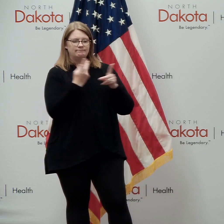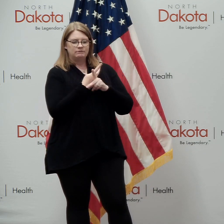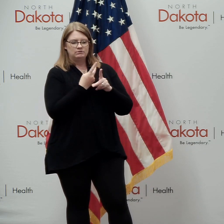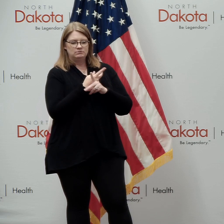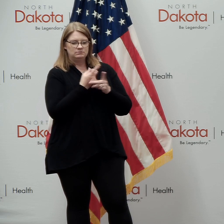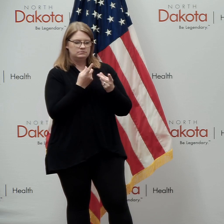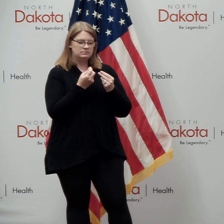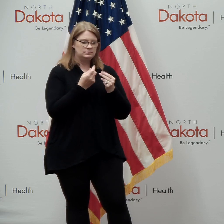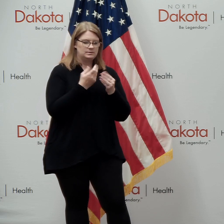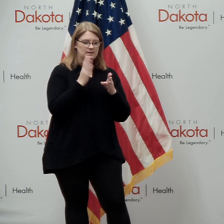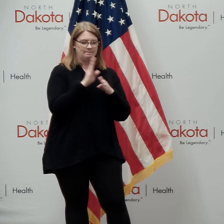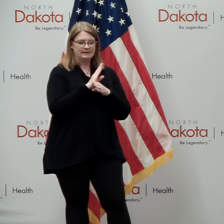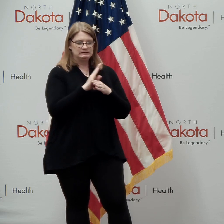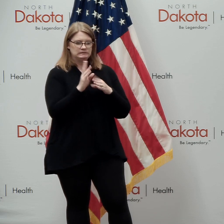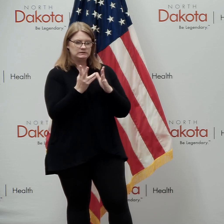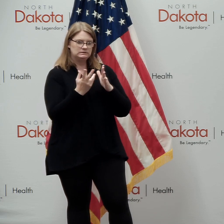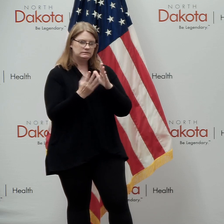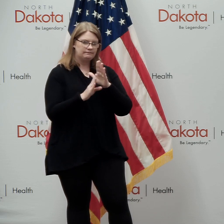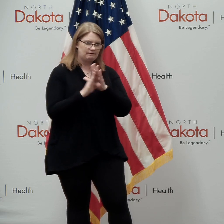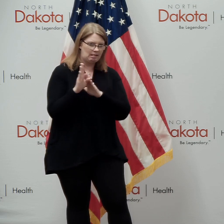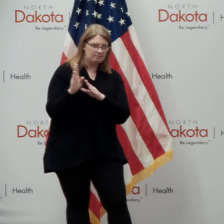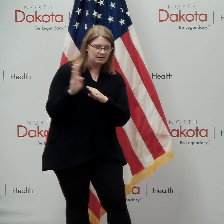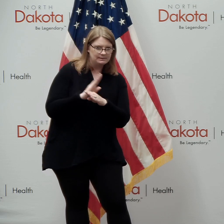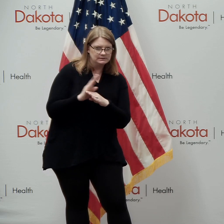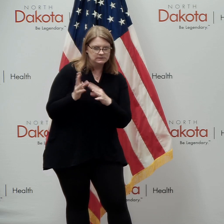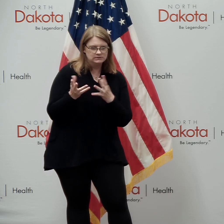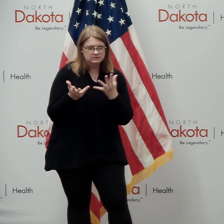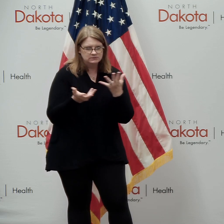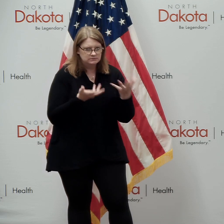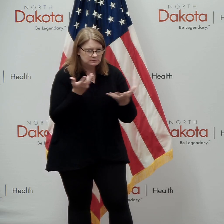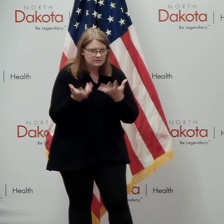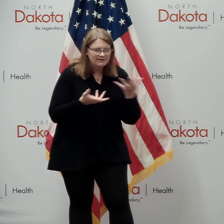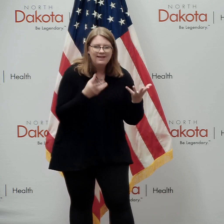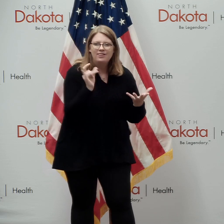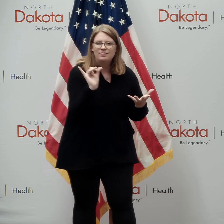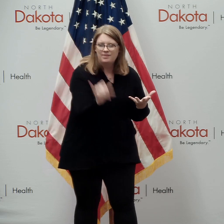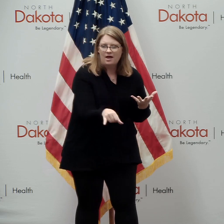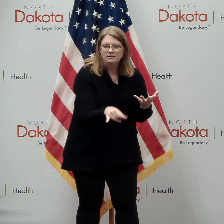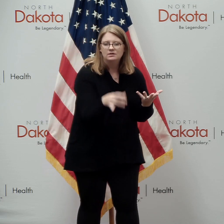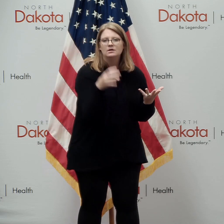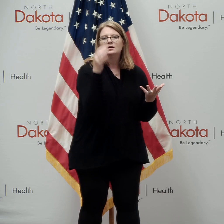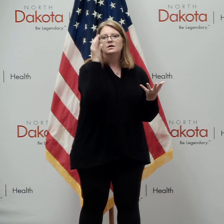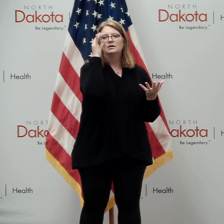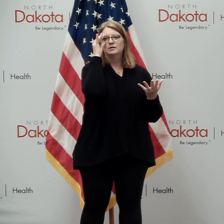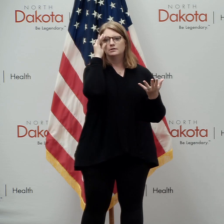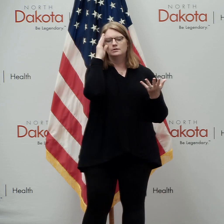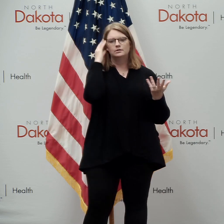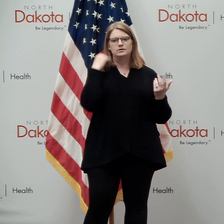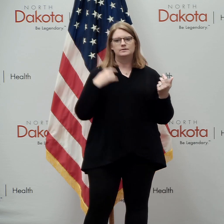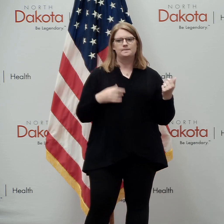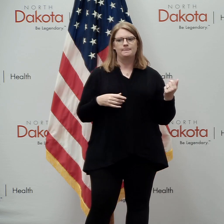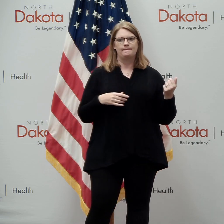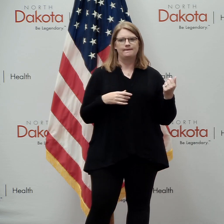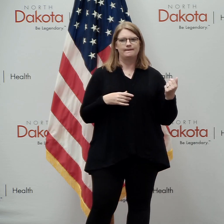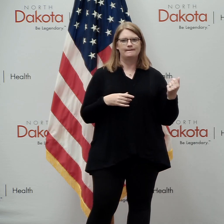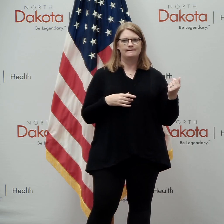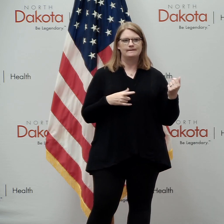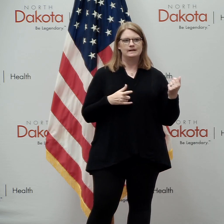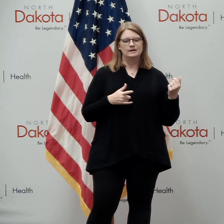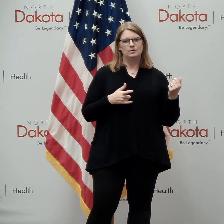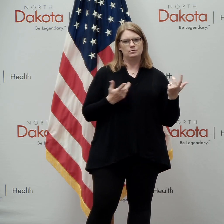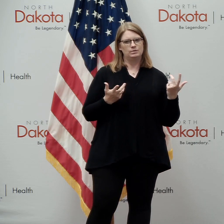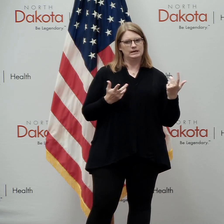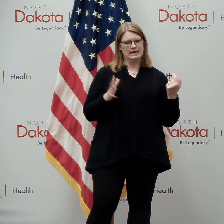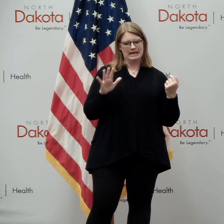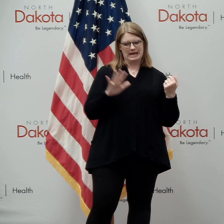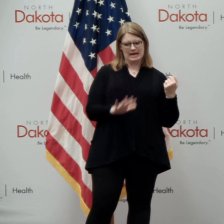business, navigate their business through this time the best way they possibly can. In terms of, what estimate do I